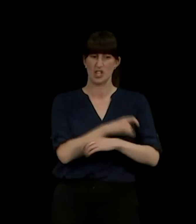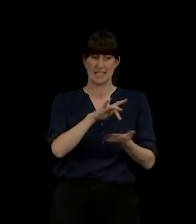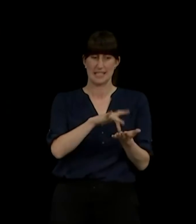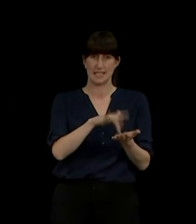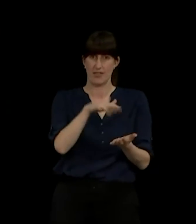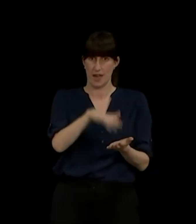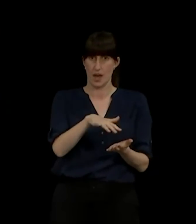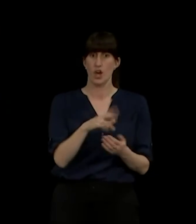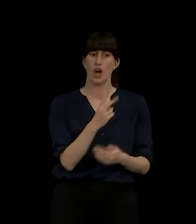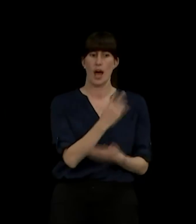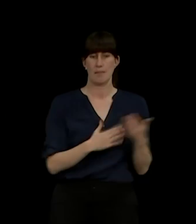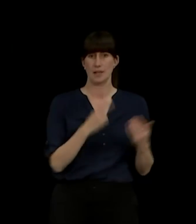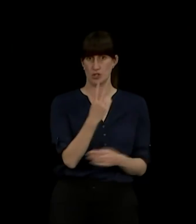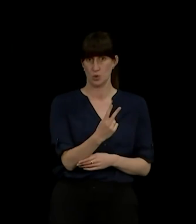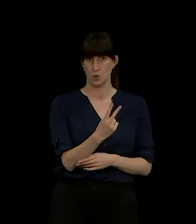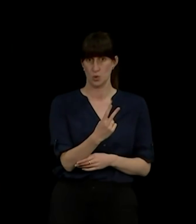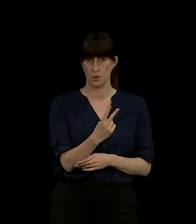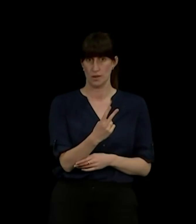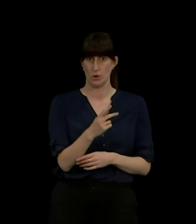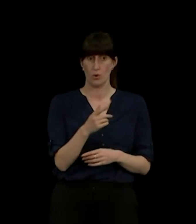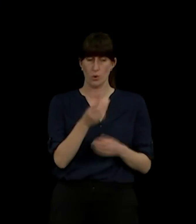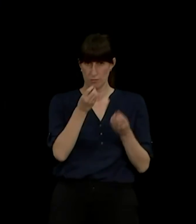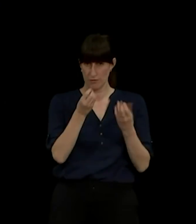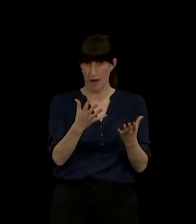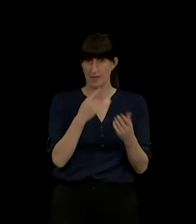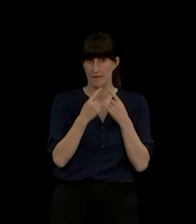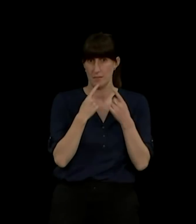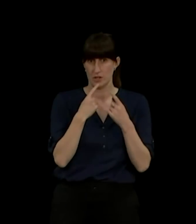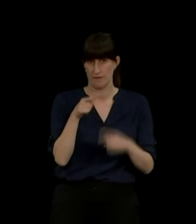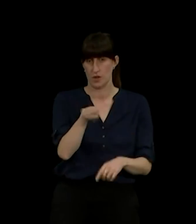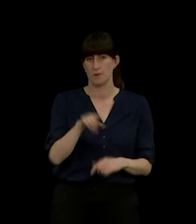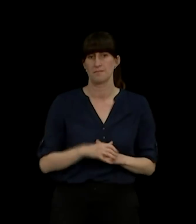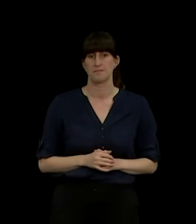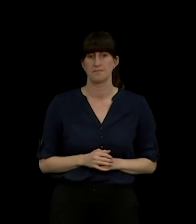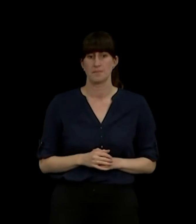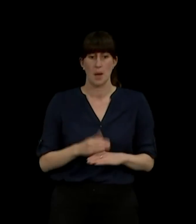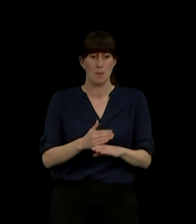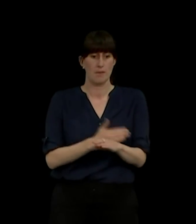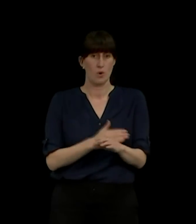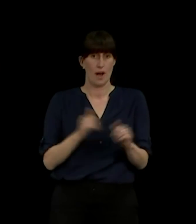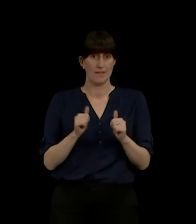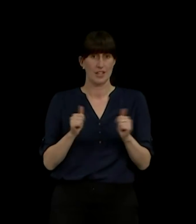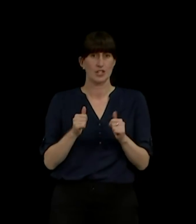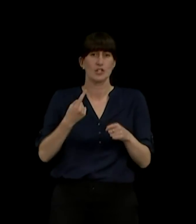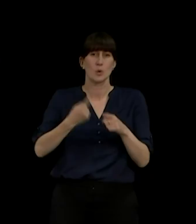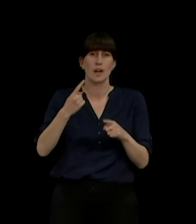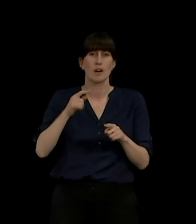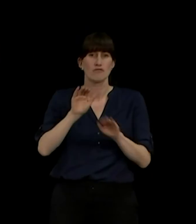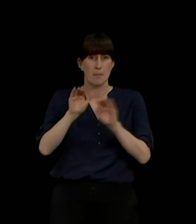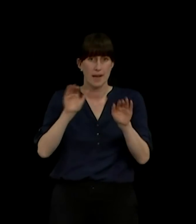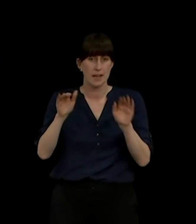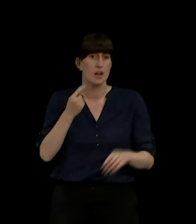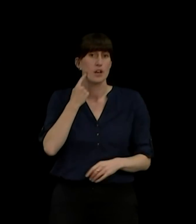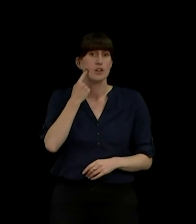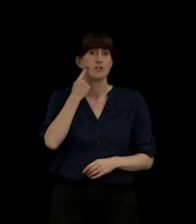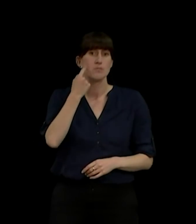put details of that out for anyone locally. Before I finish today, a quick reminder that tomorrow we'll